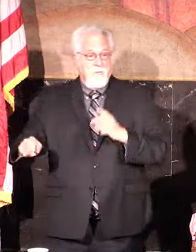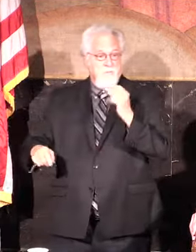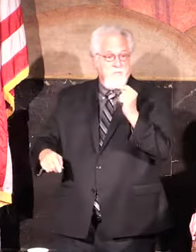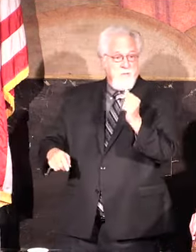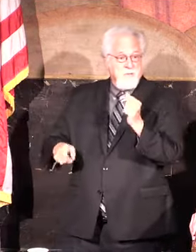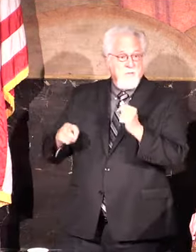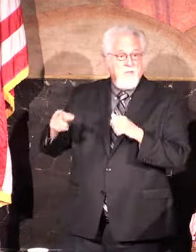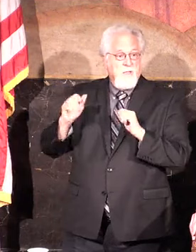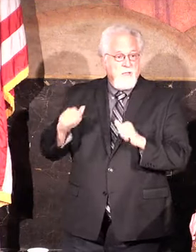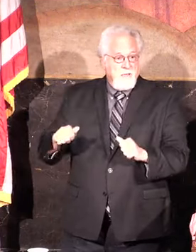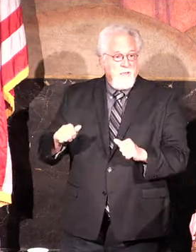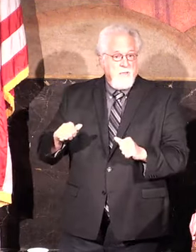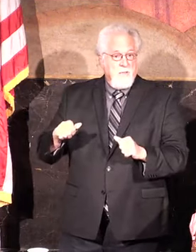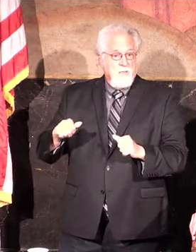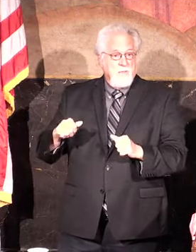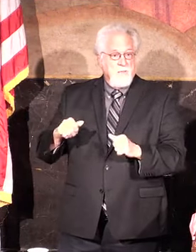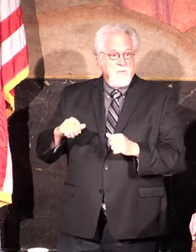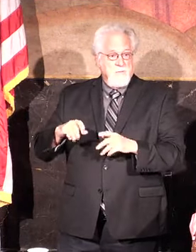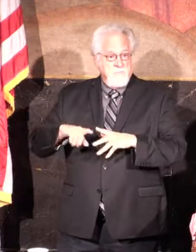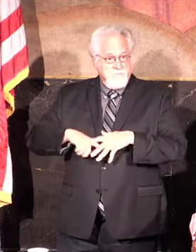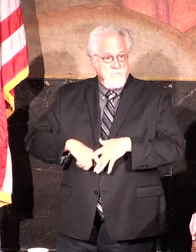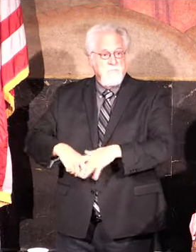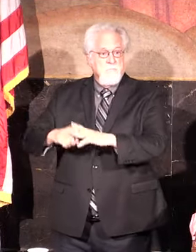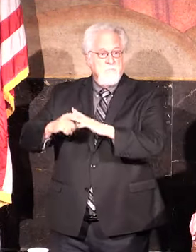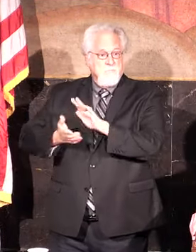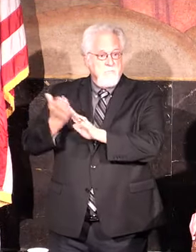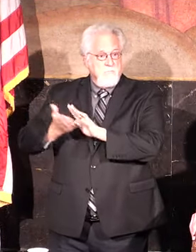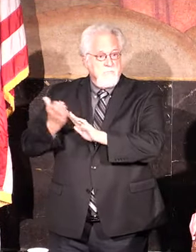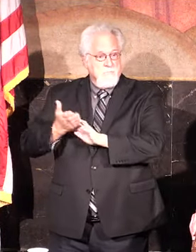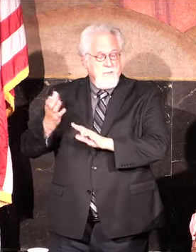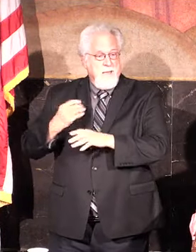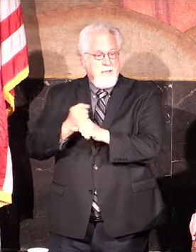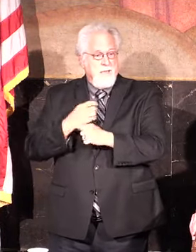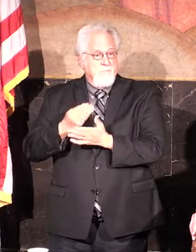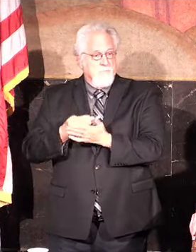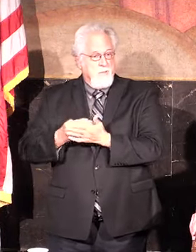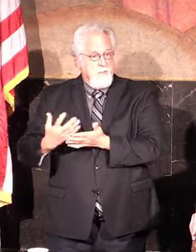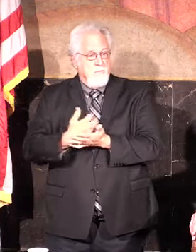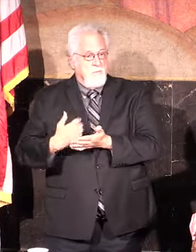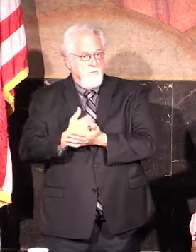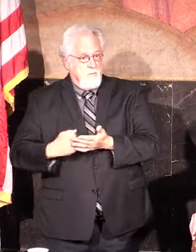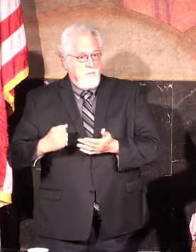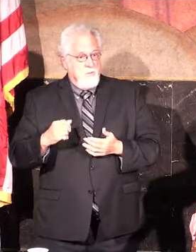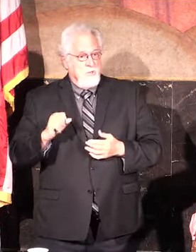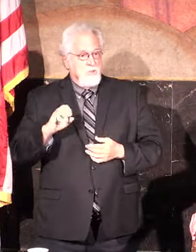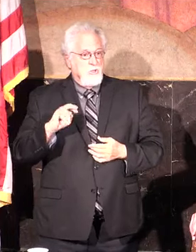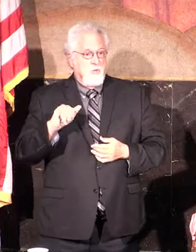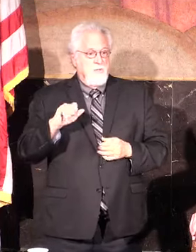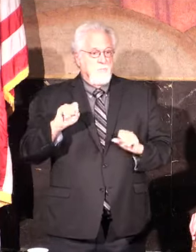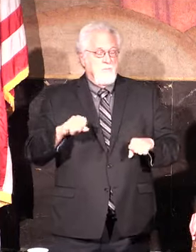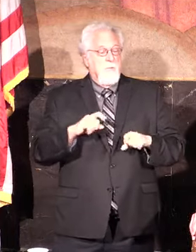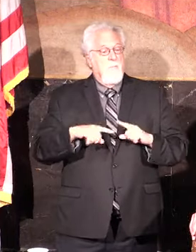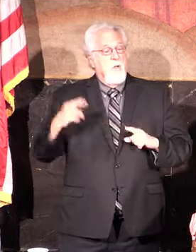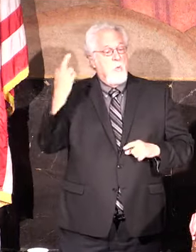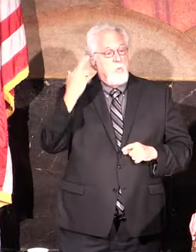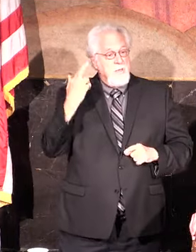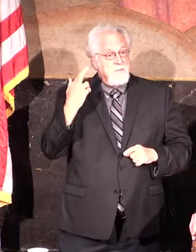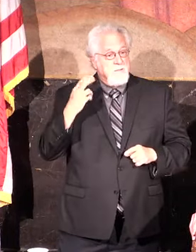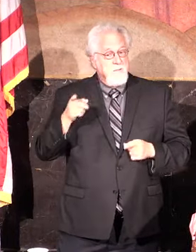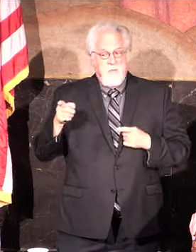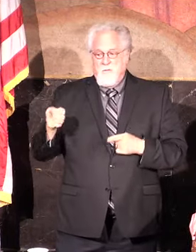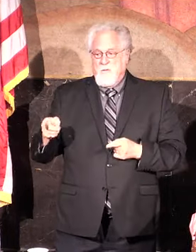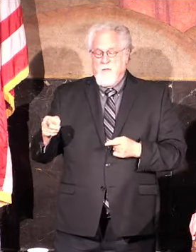that they can get into operation and start realizing some income just as soon as possible. But the reason that